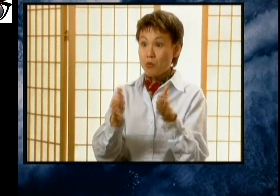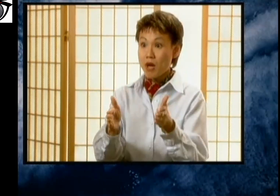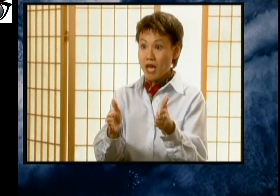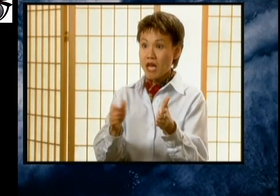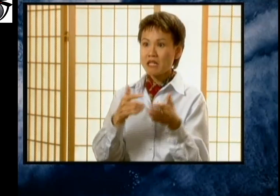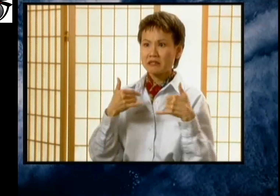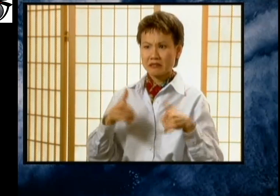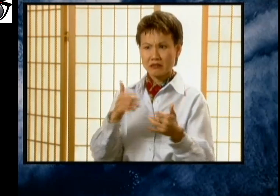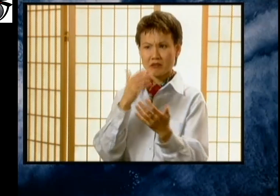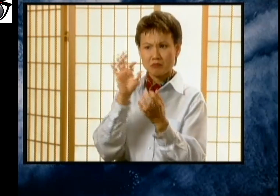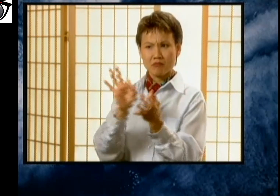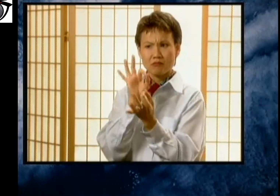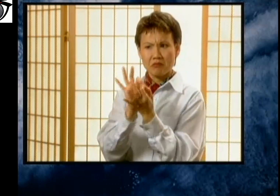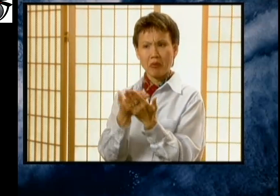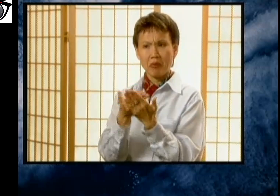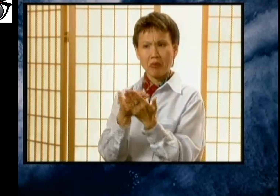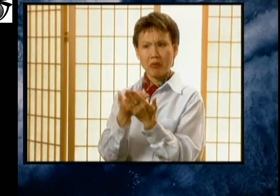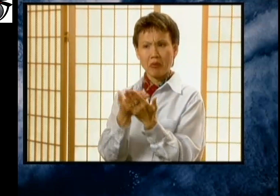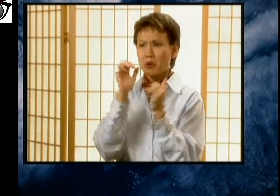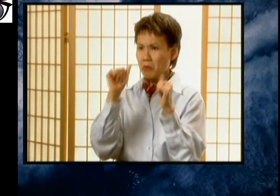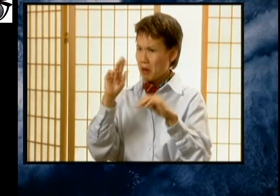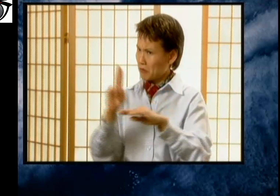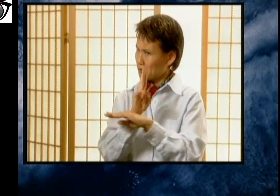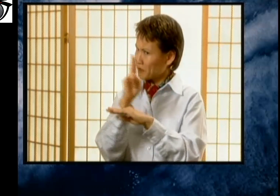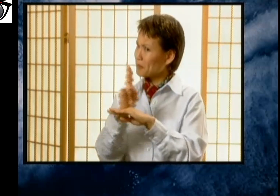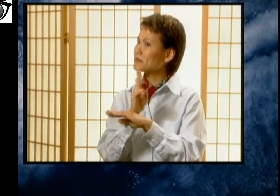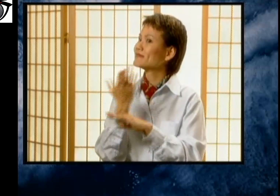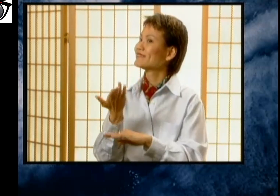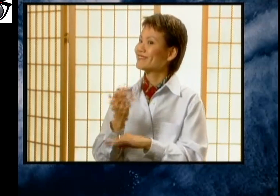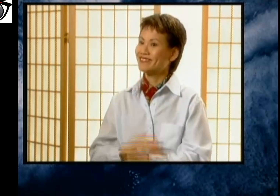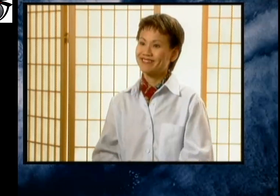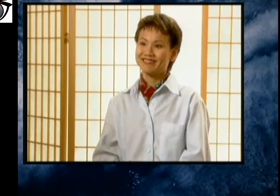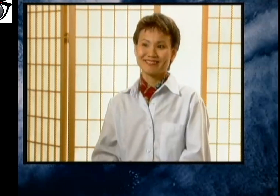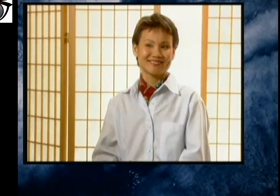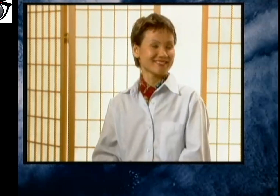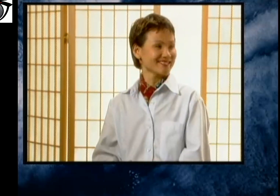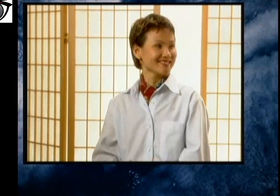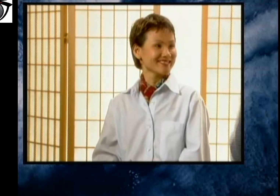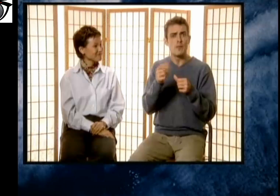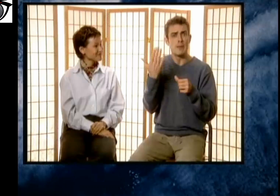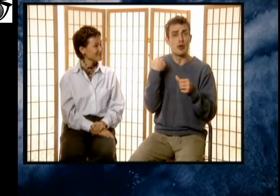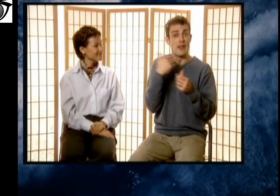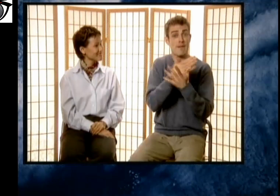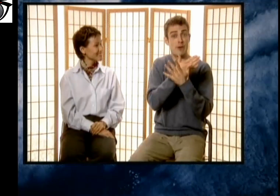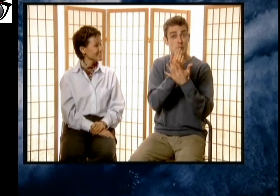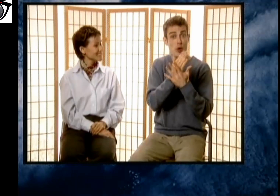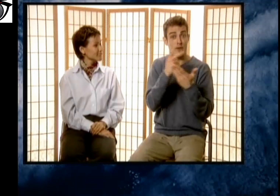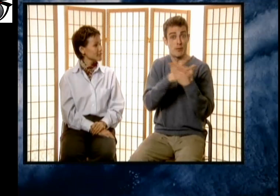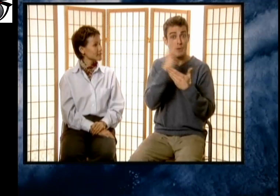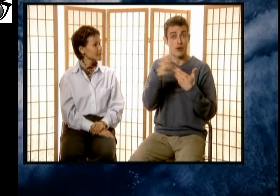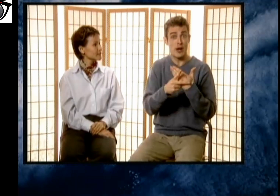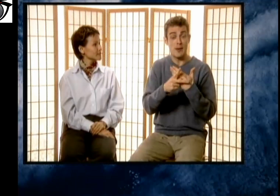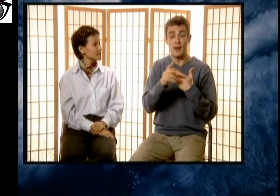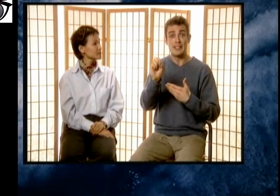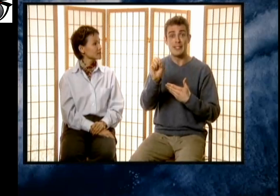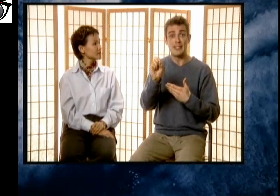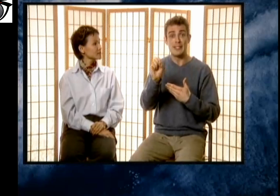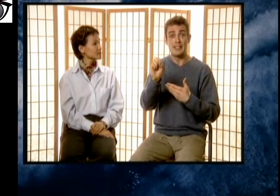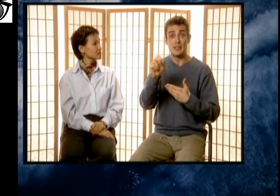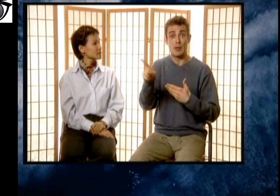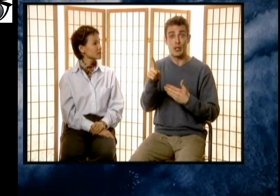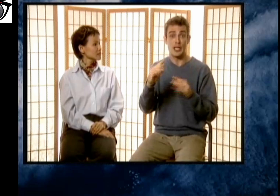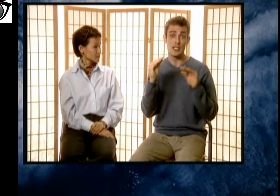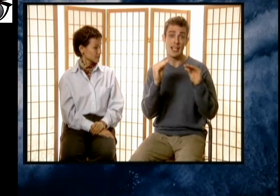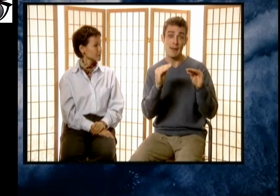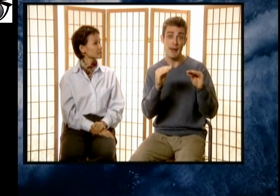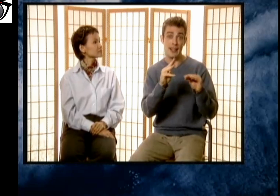But the original sign for way is still perfectly good as well. If you remember in the first part of the program,